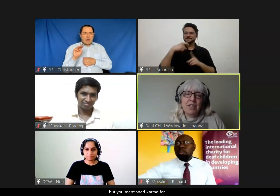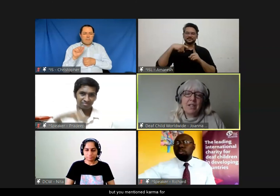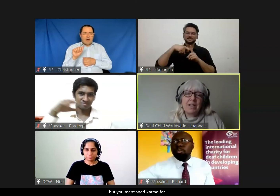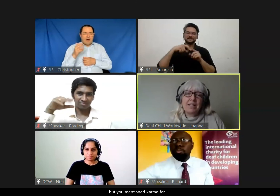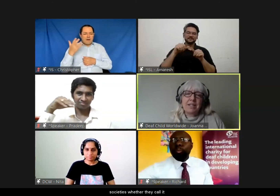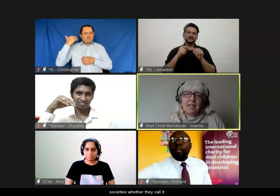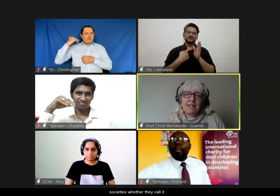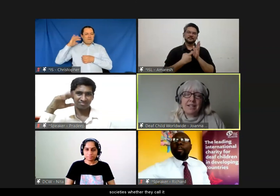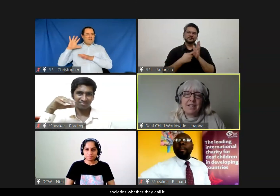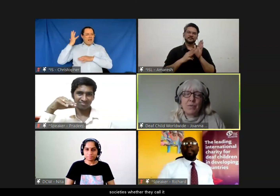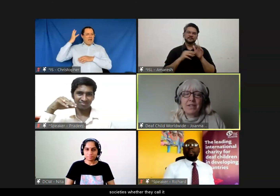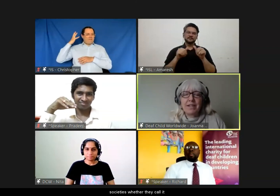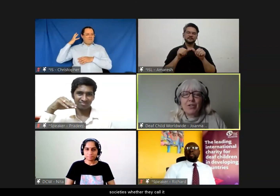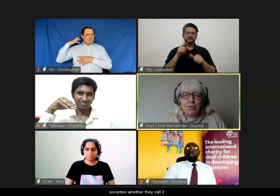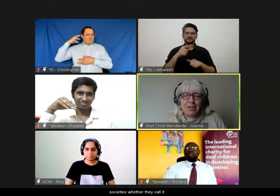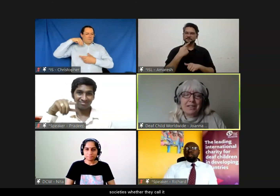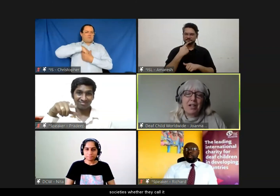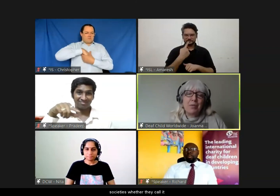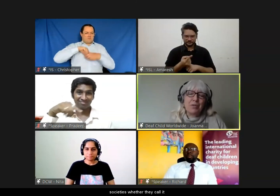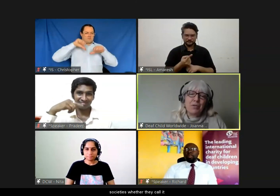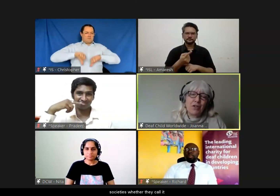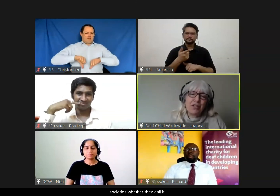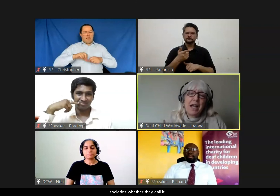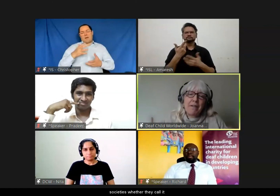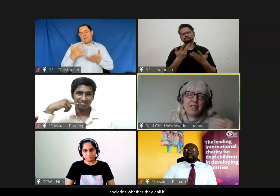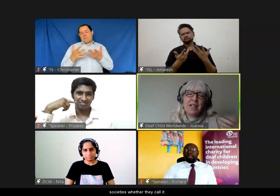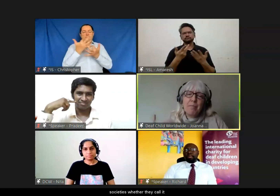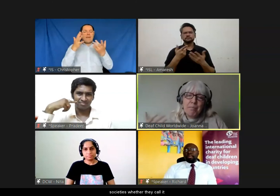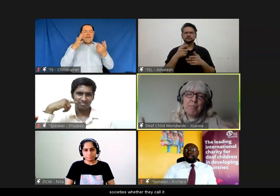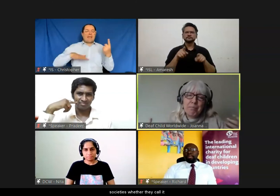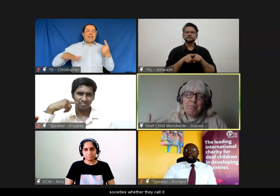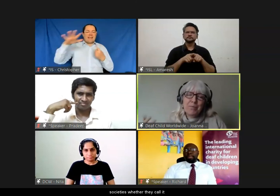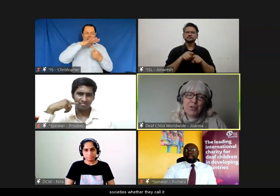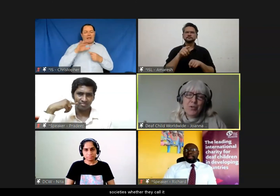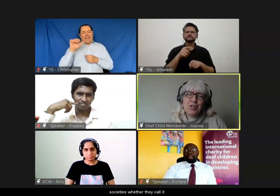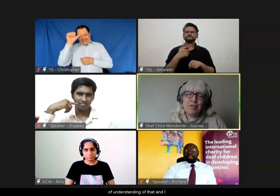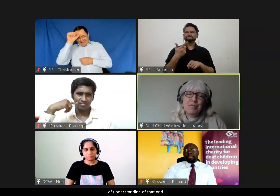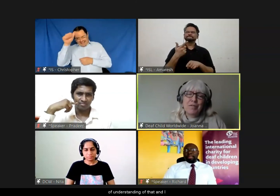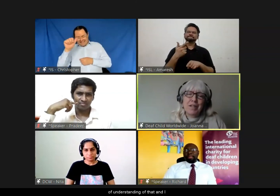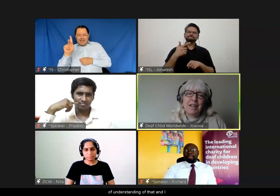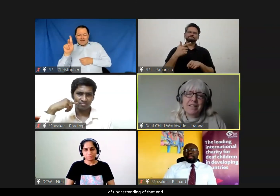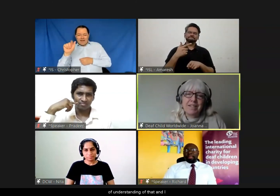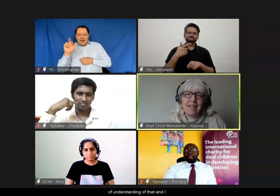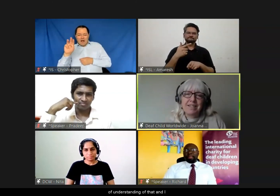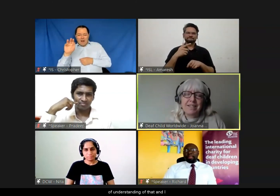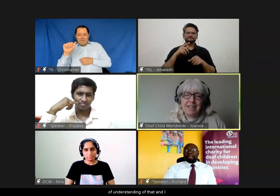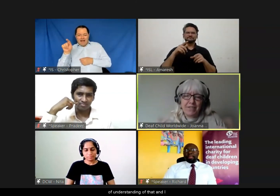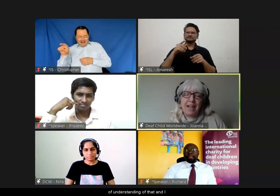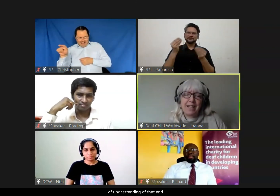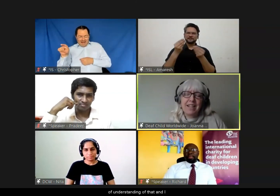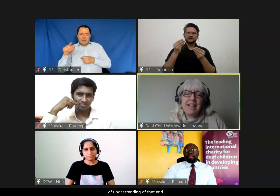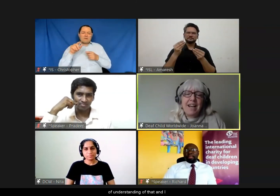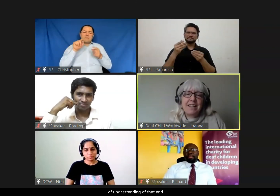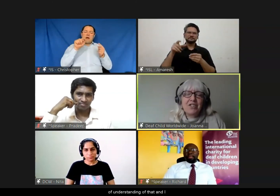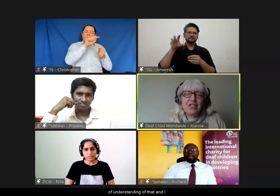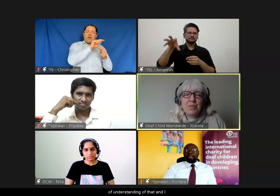most societies, whether they call it karma or not, have some sort of understanding of